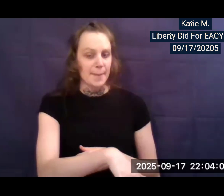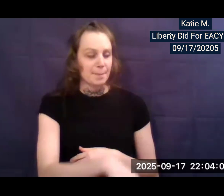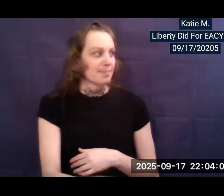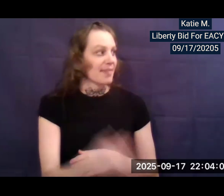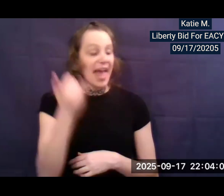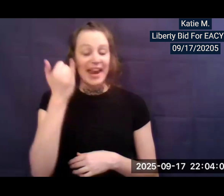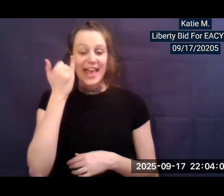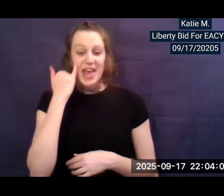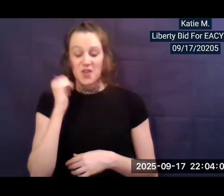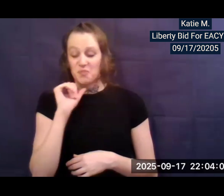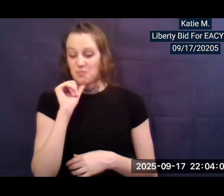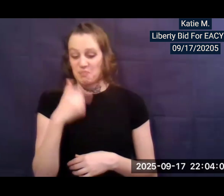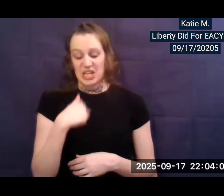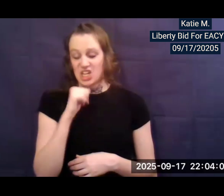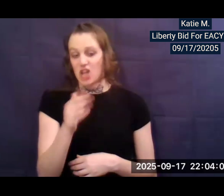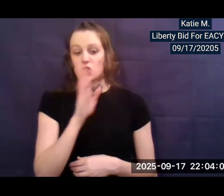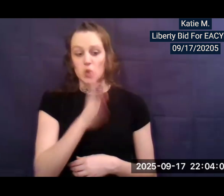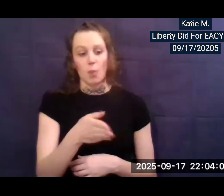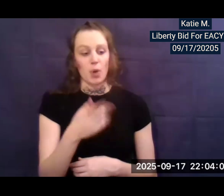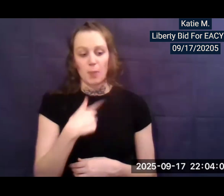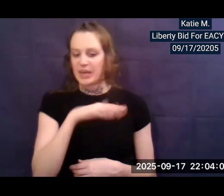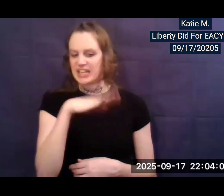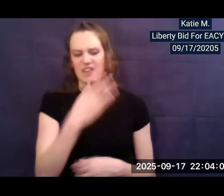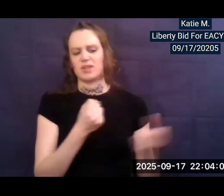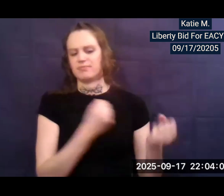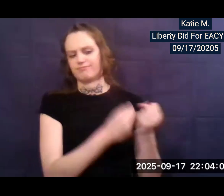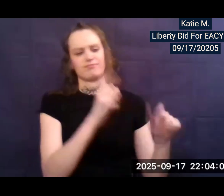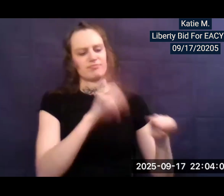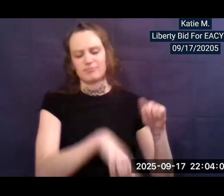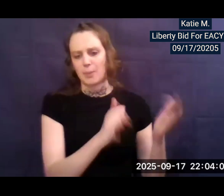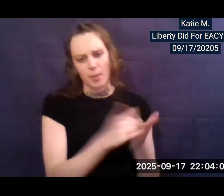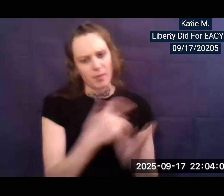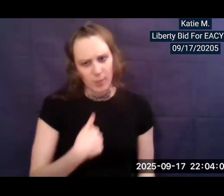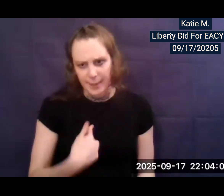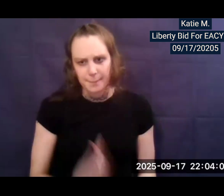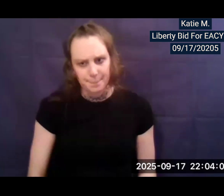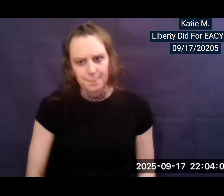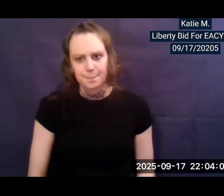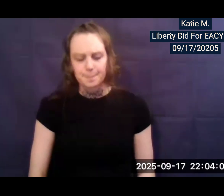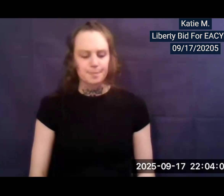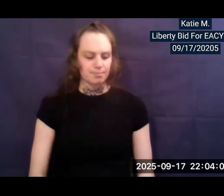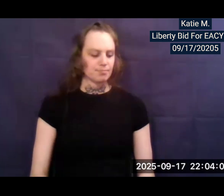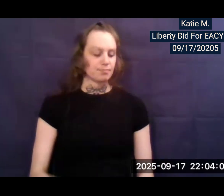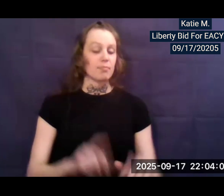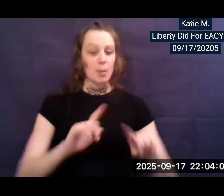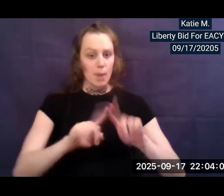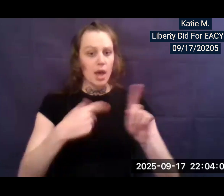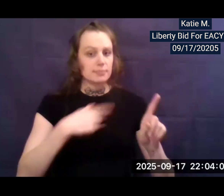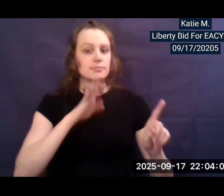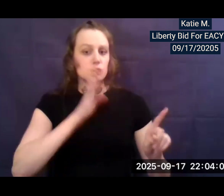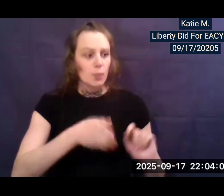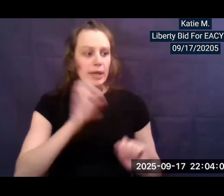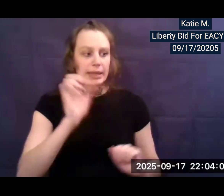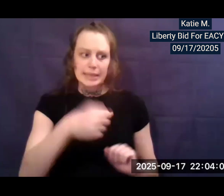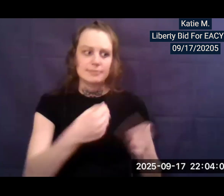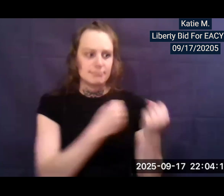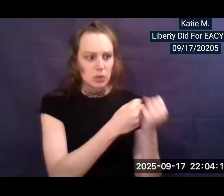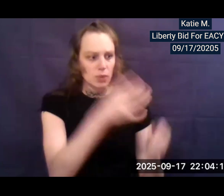have been about anyone else. I was able to be there for my parents. And then when my dad got sick, at first we weren't sure